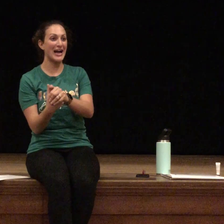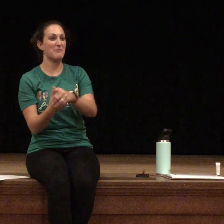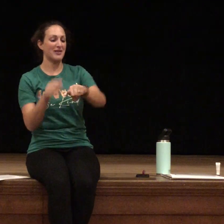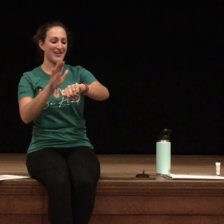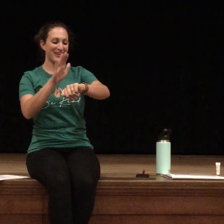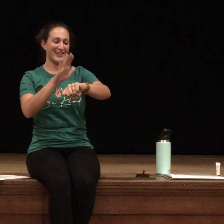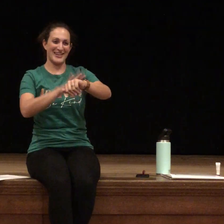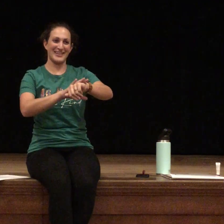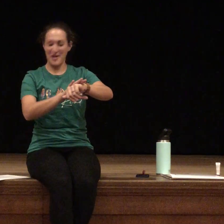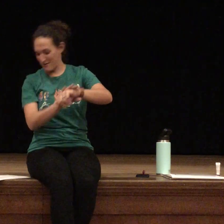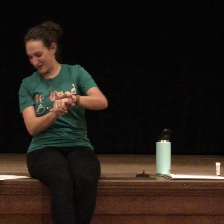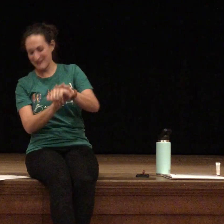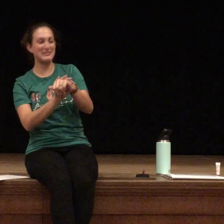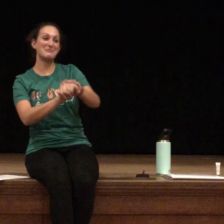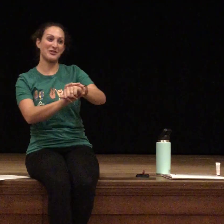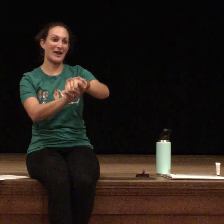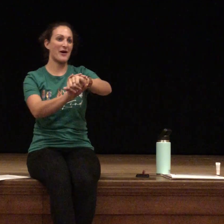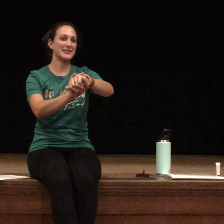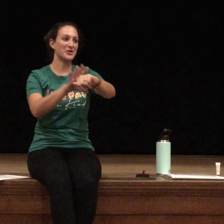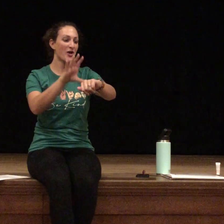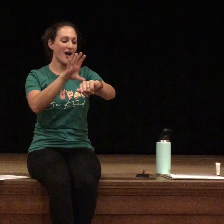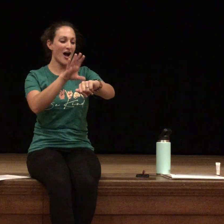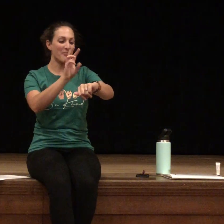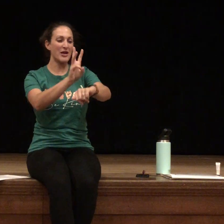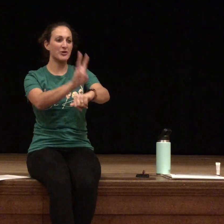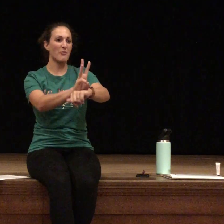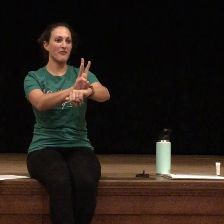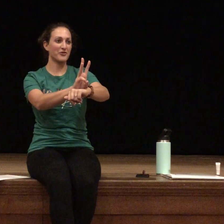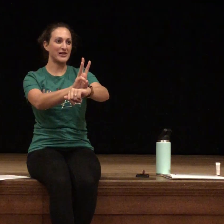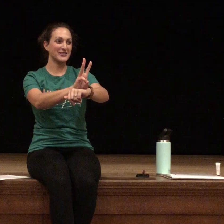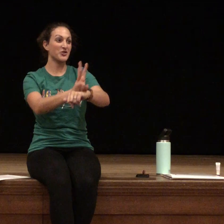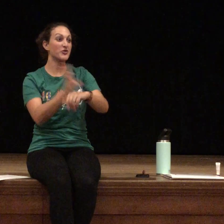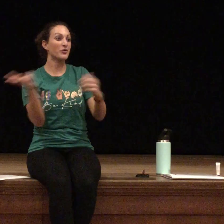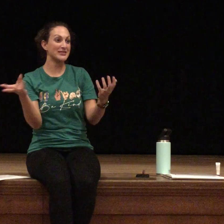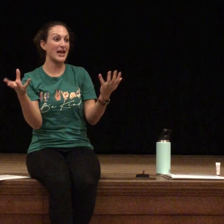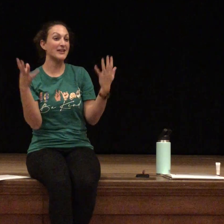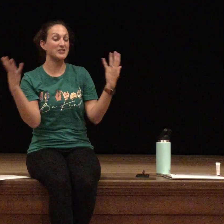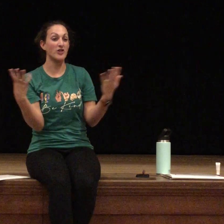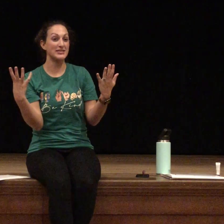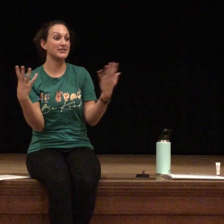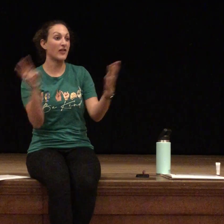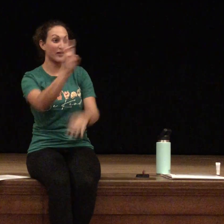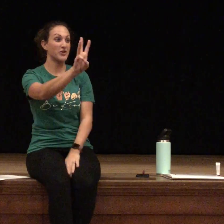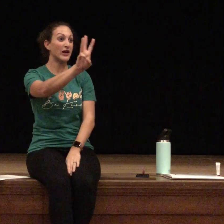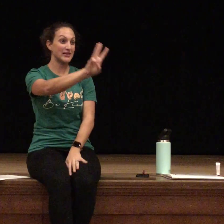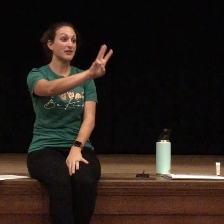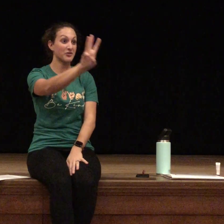time, we're getting deeper than I wanted to. It would come off the wrist. So if you were to say it starts at 6 o'clock, like you guys said, you're right,